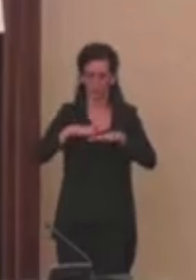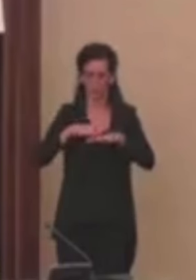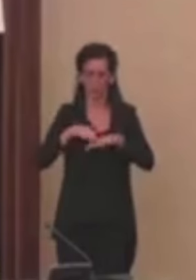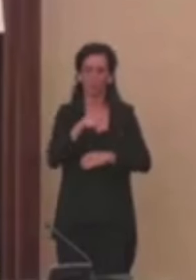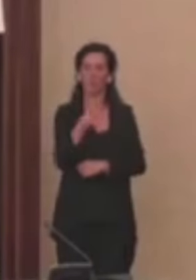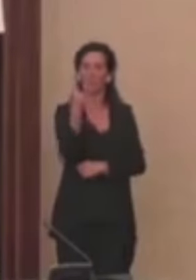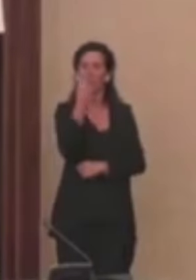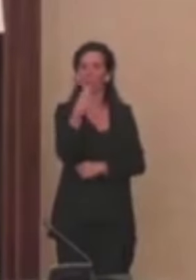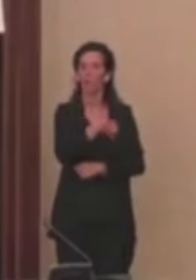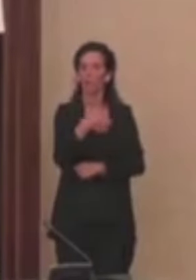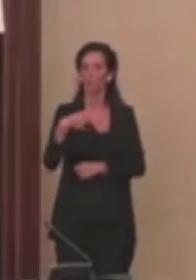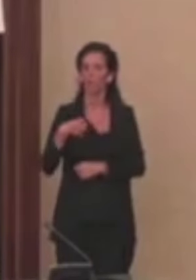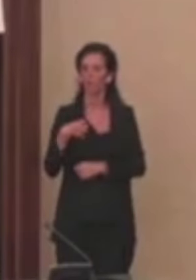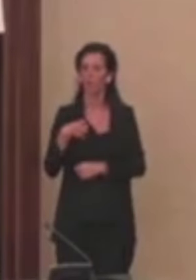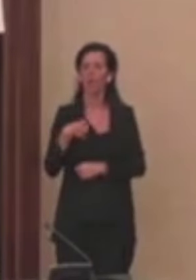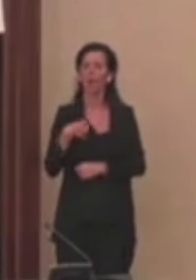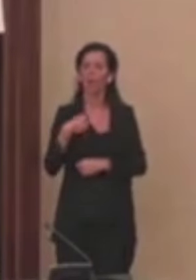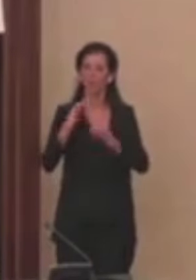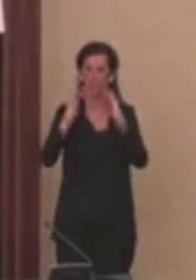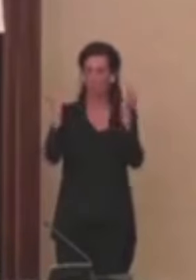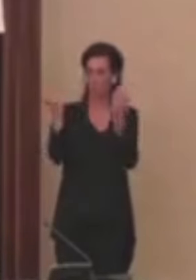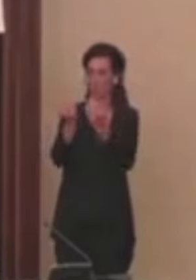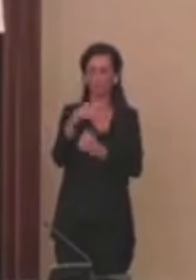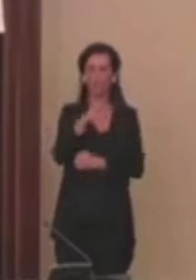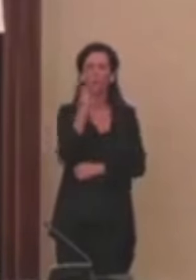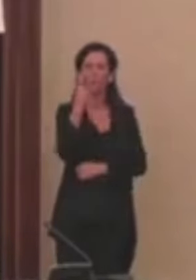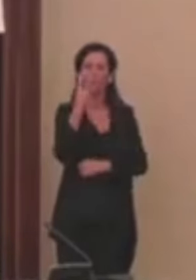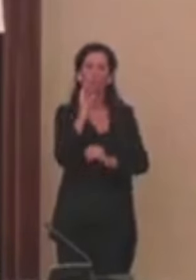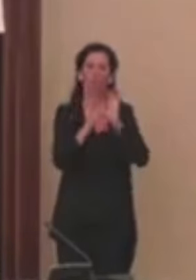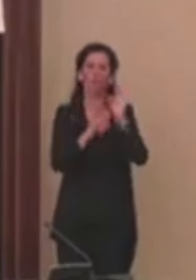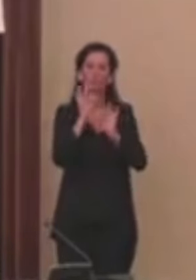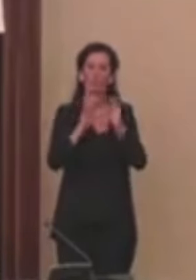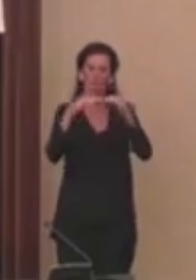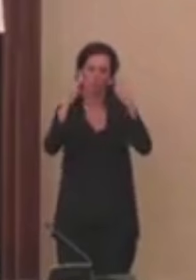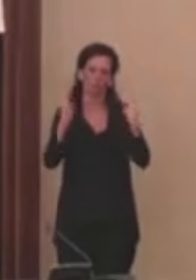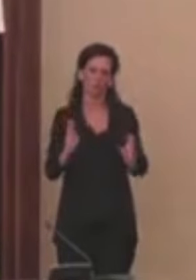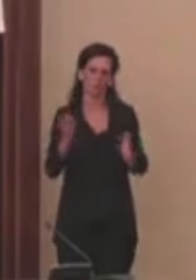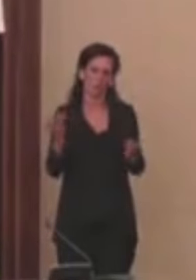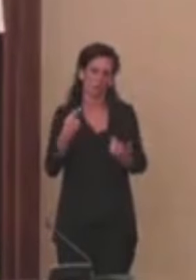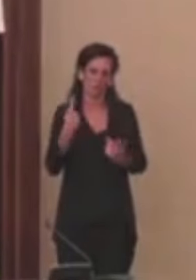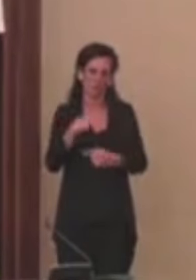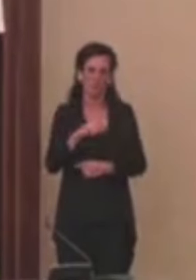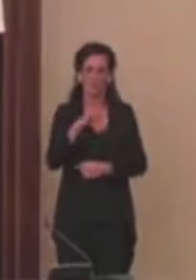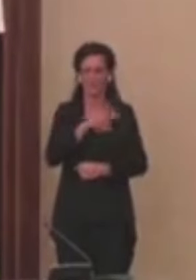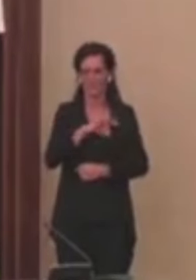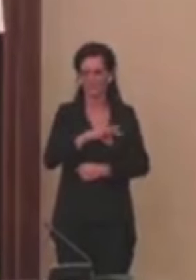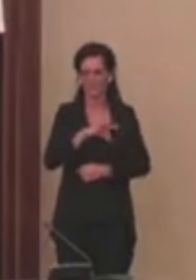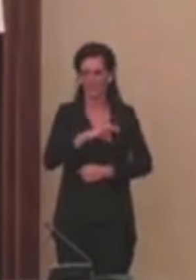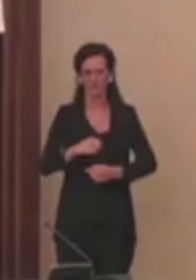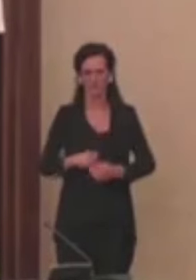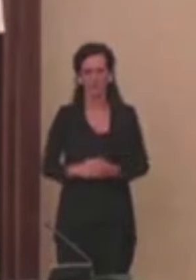drugs that we use. This is the only embassy that has done home therapies.